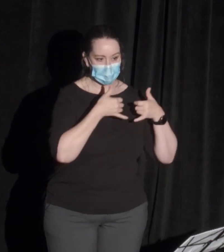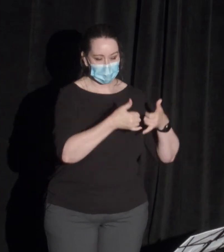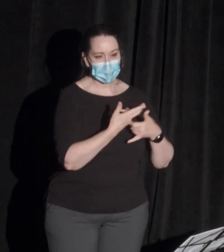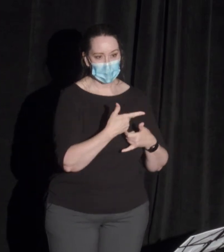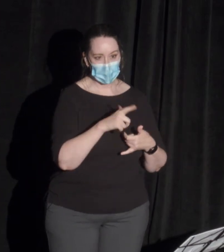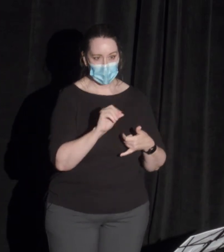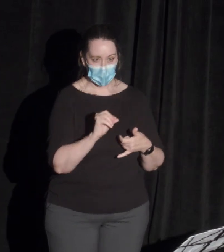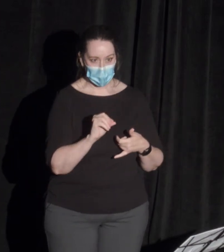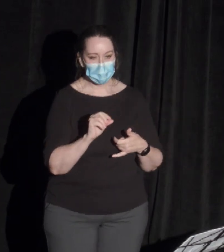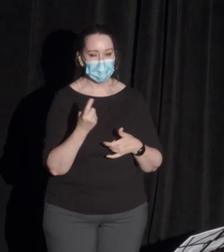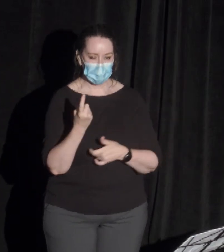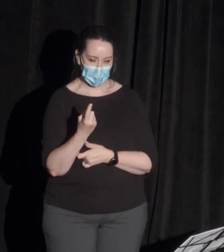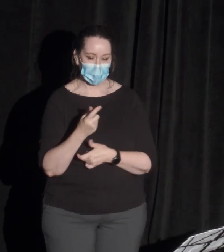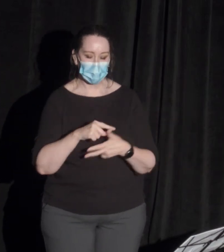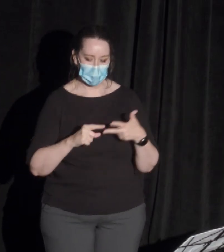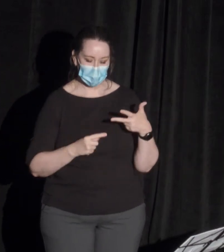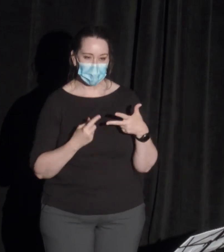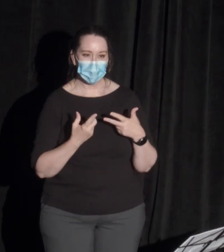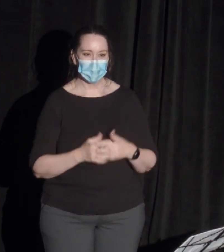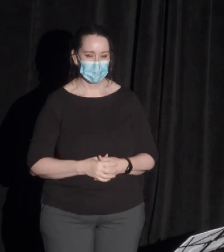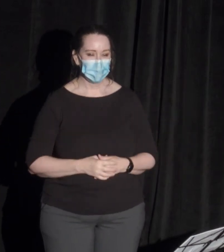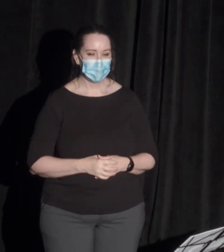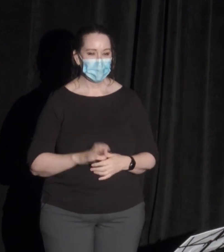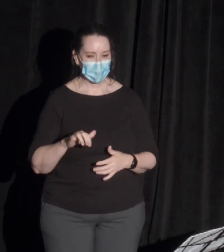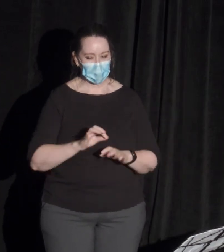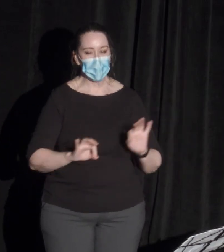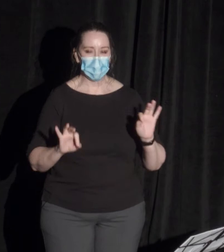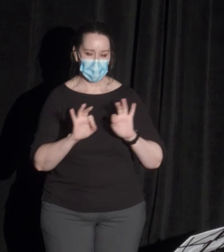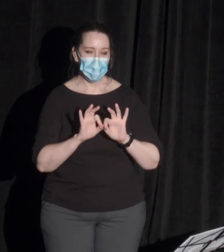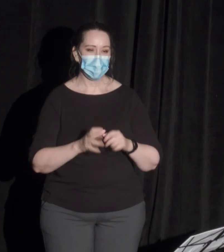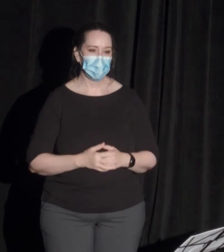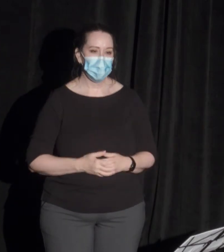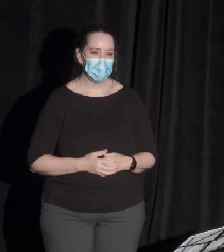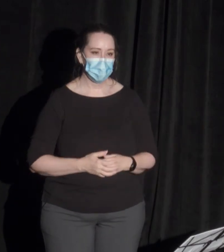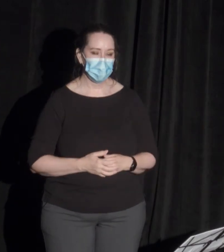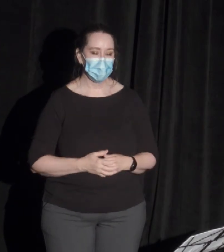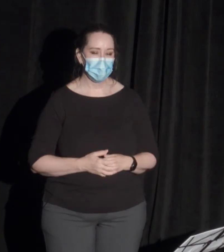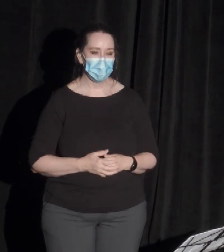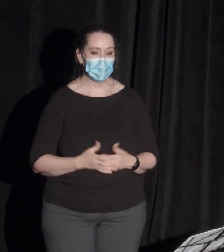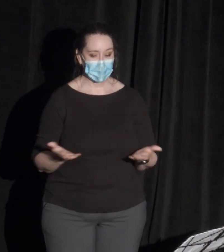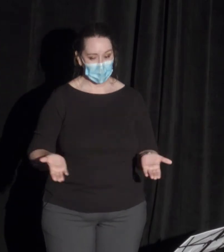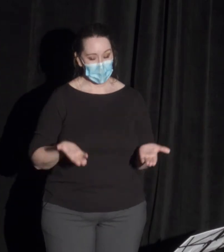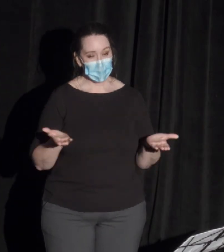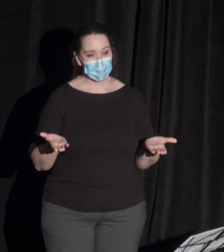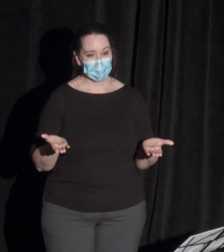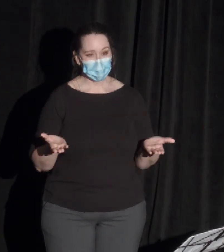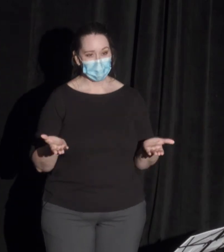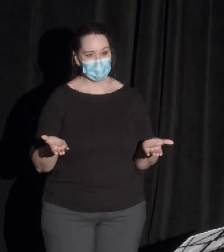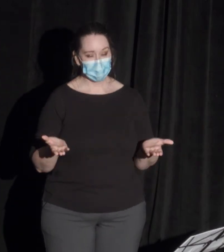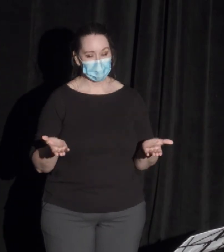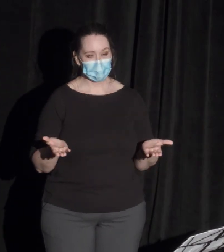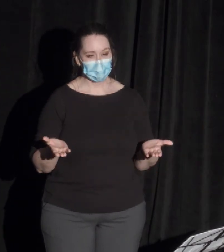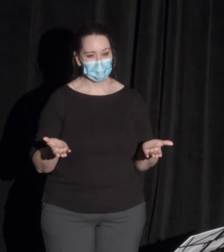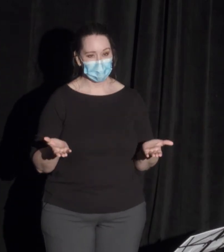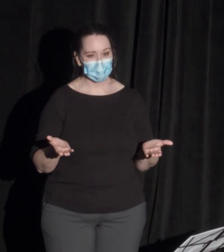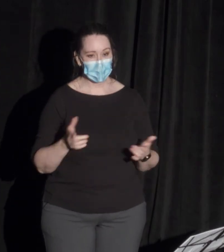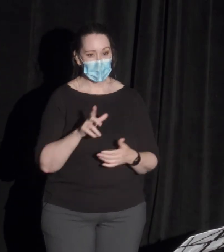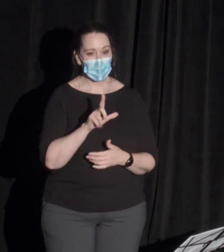one of those 3 things. That's how important it is. And so here we are. The 2022 Hugo